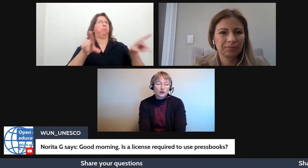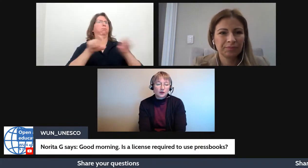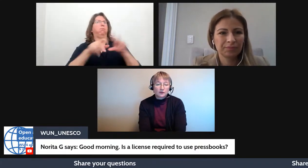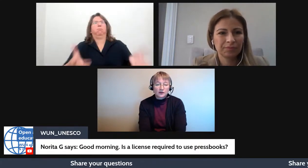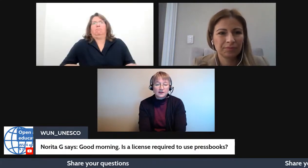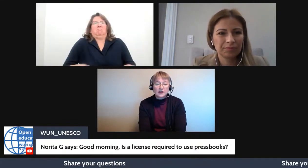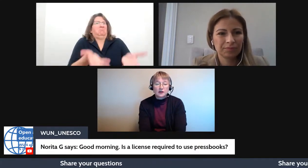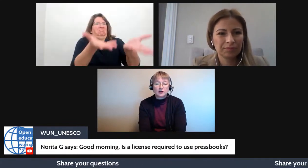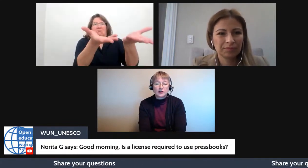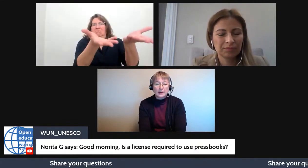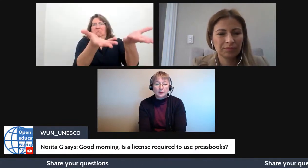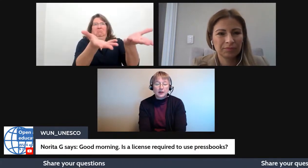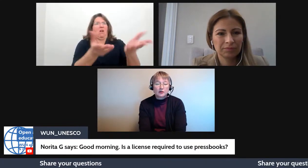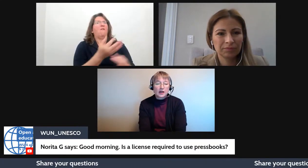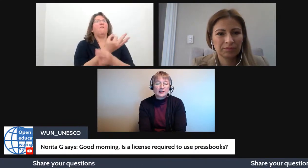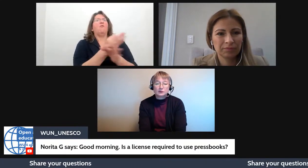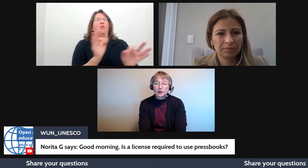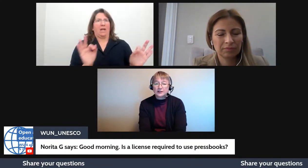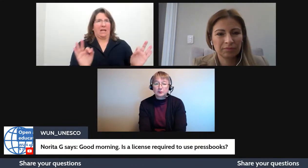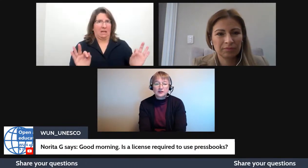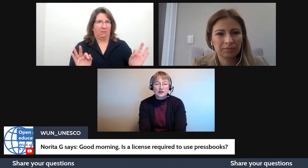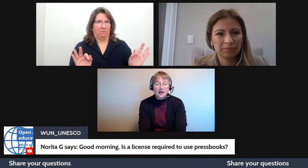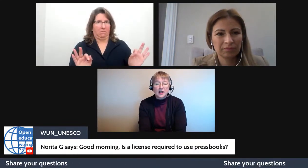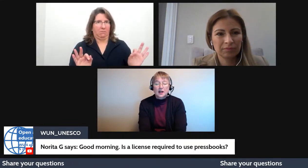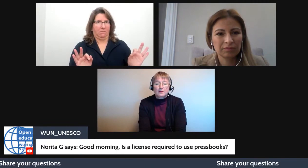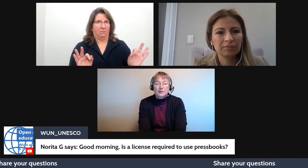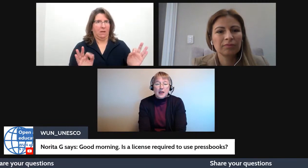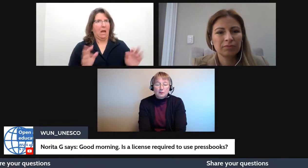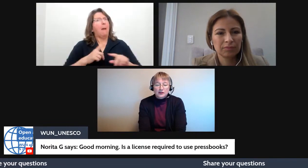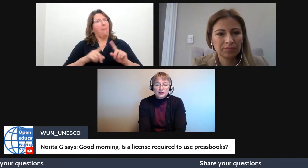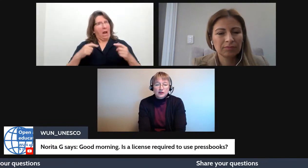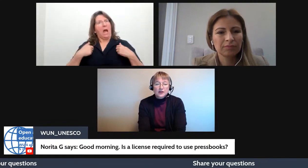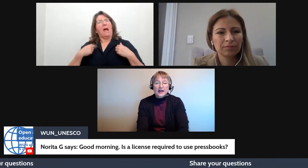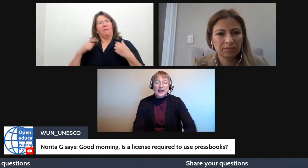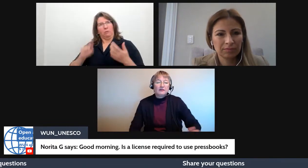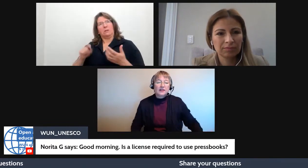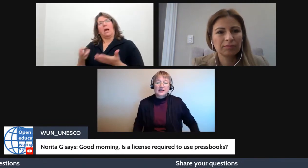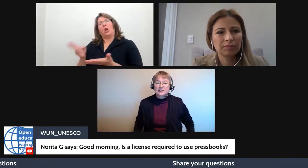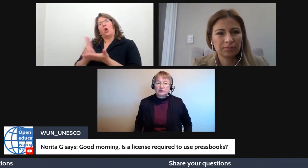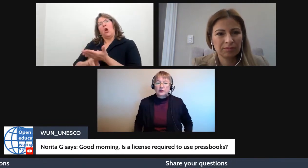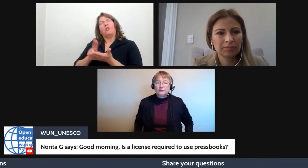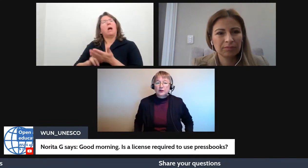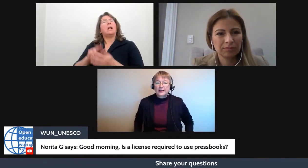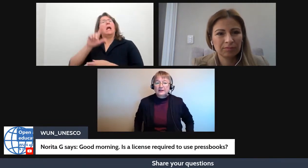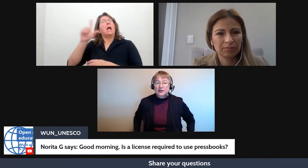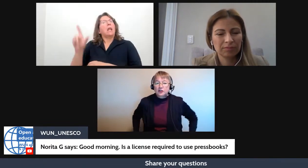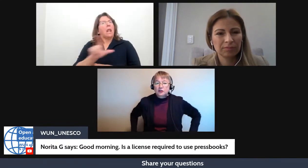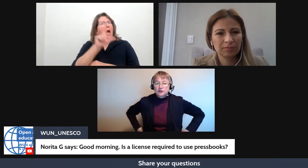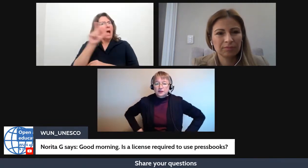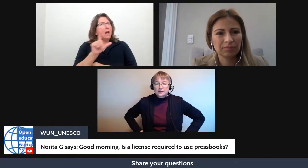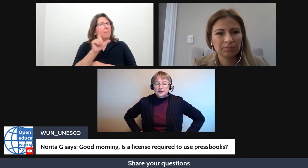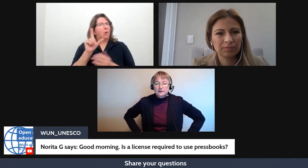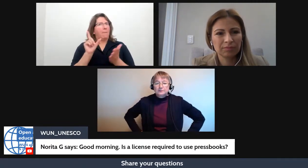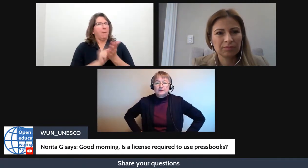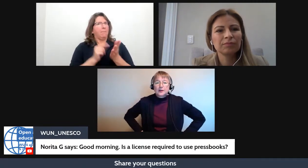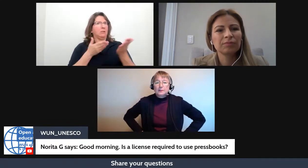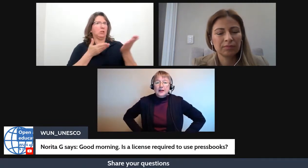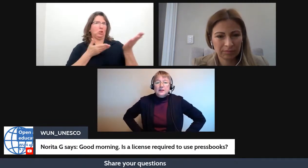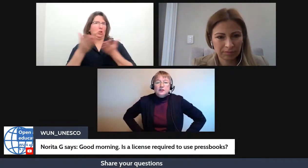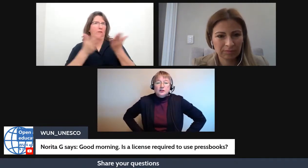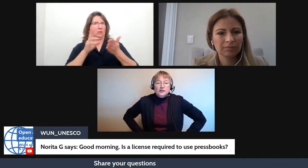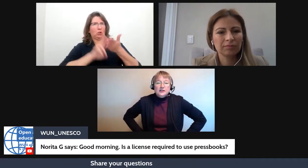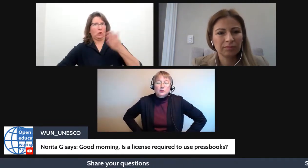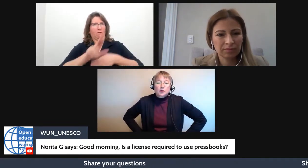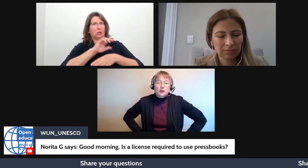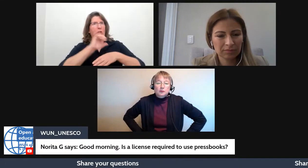through the university or your library who has PressBooks, and once you do that, everything is free for any of the users.